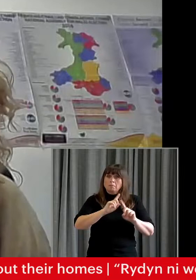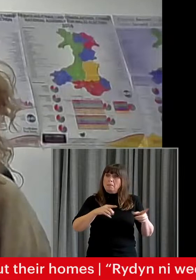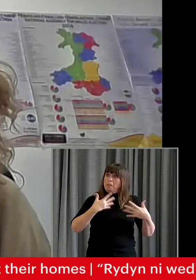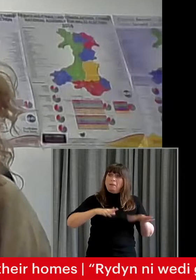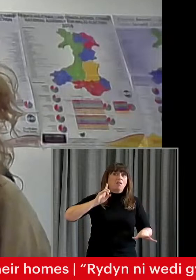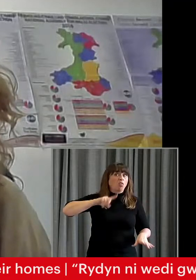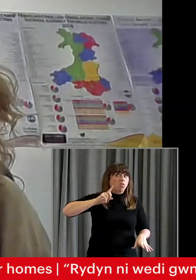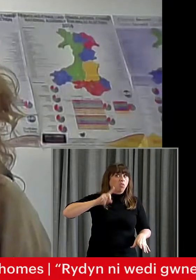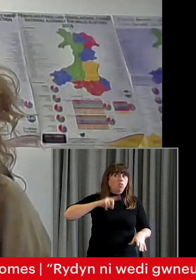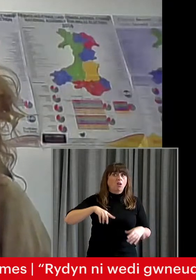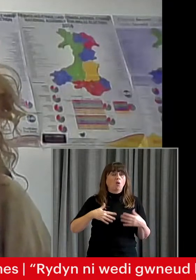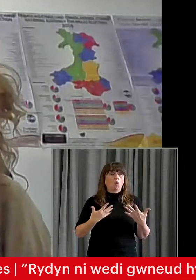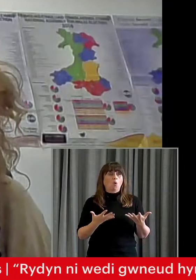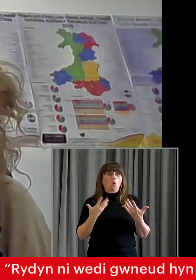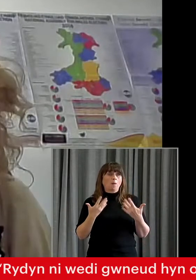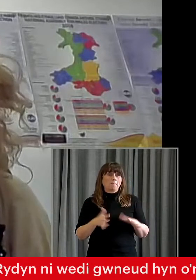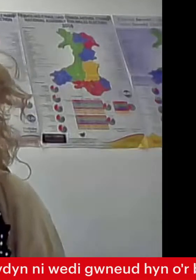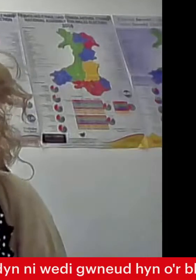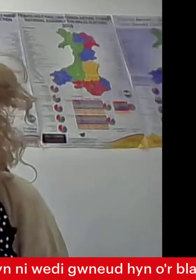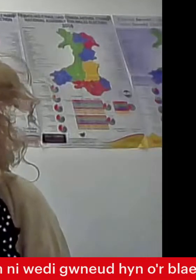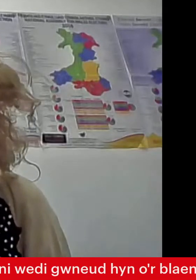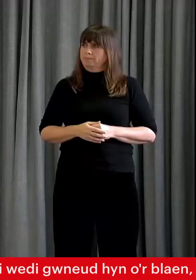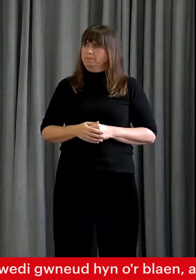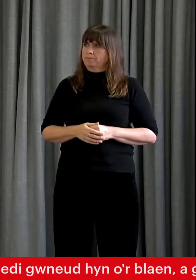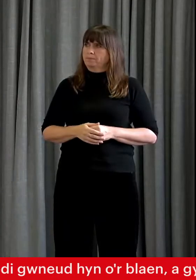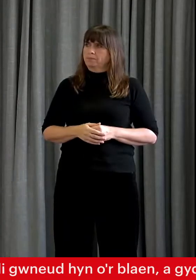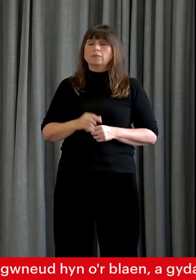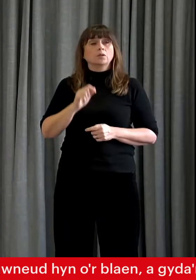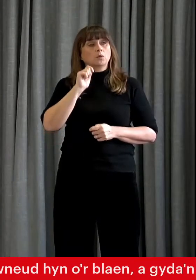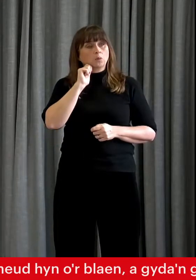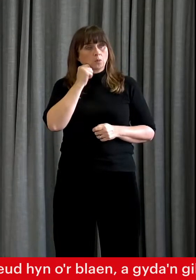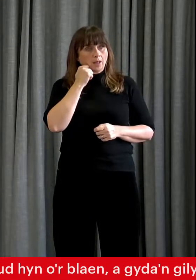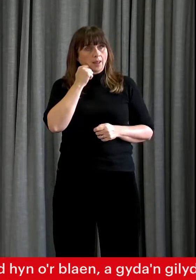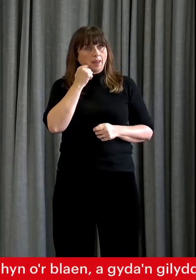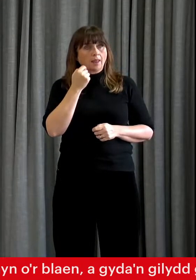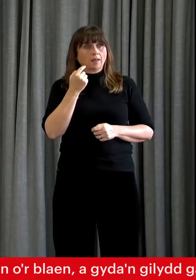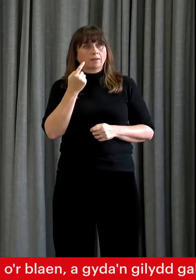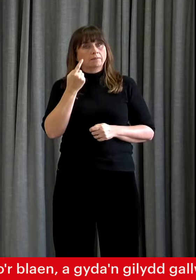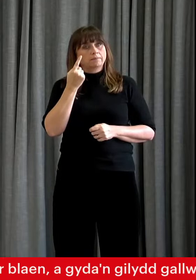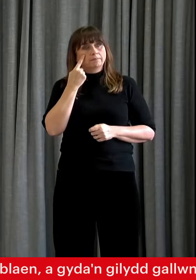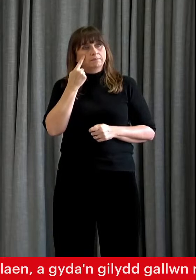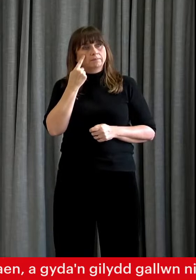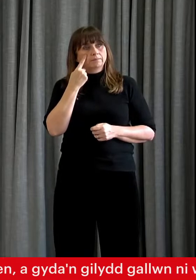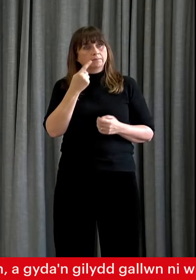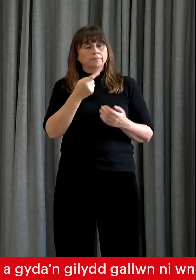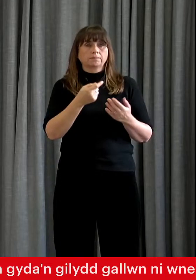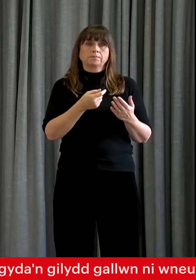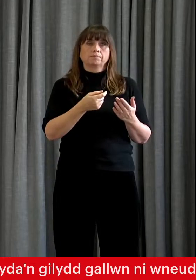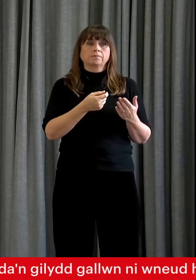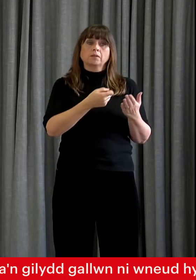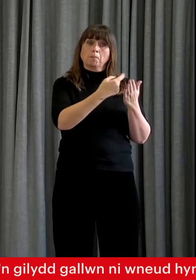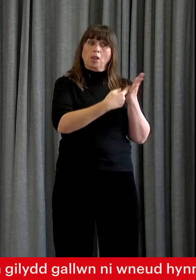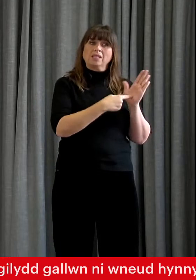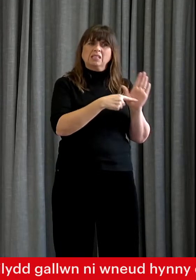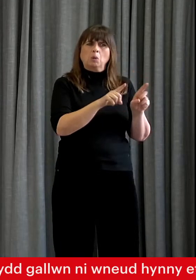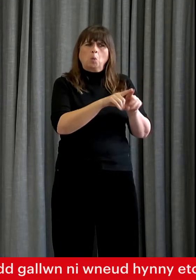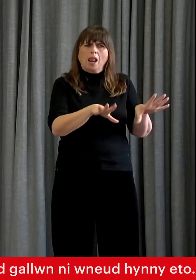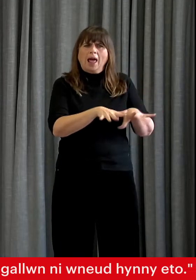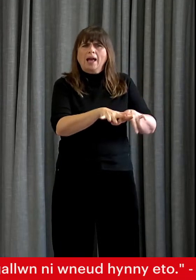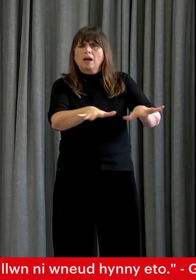exemption requests, etc., please? So we'll be looking at how the policy is rolling out across Wales.